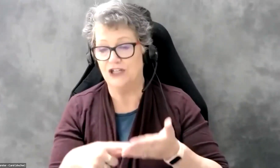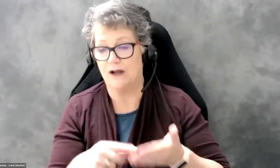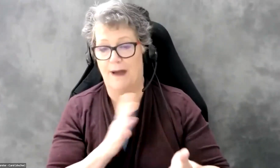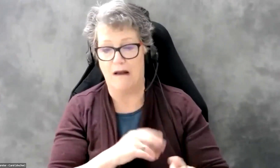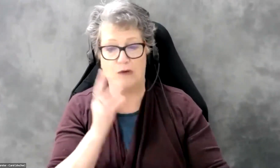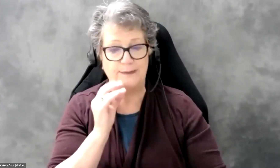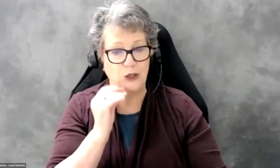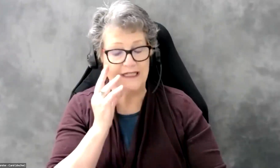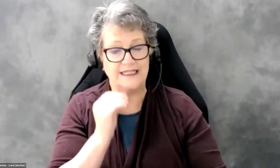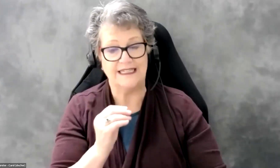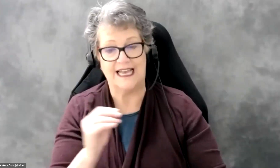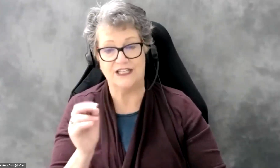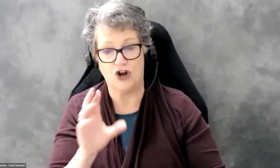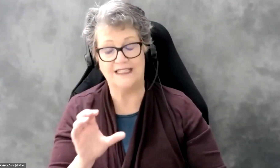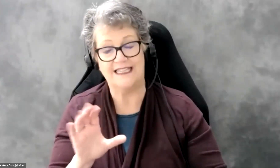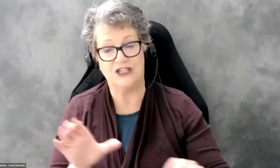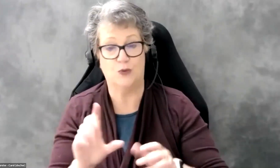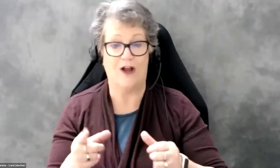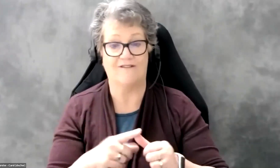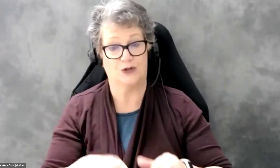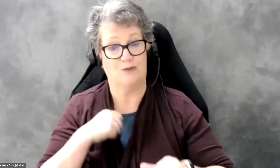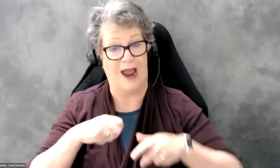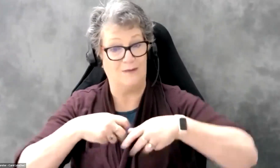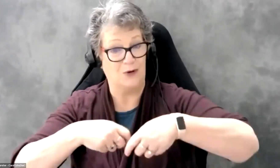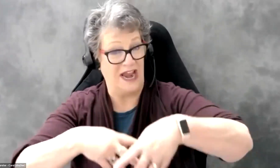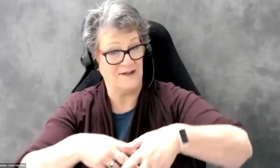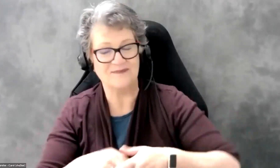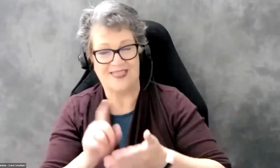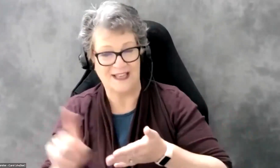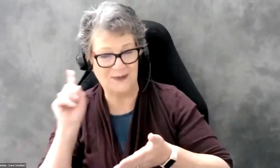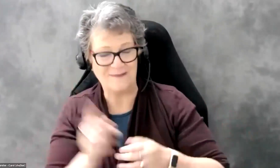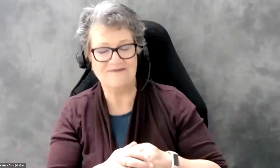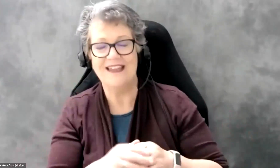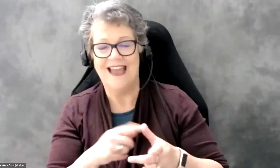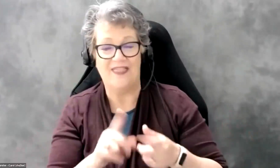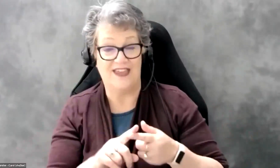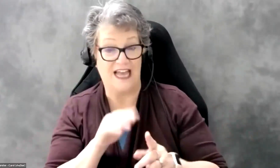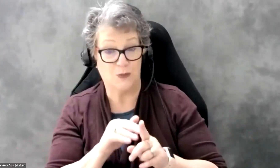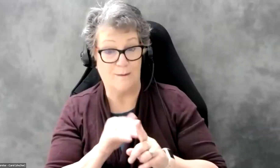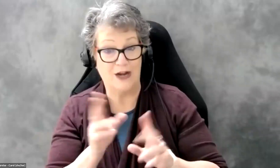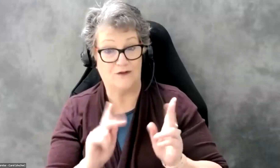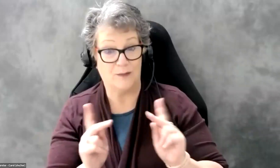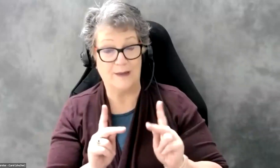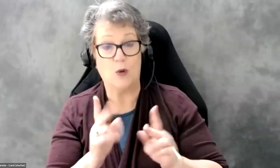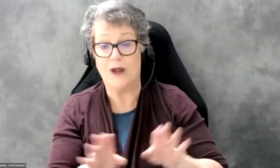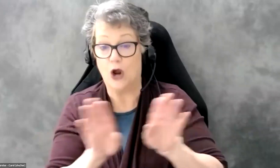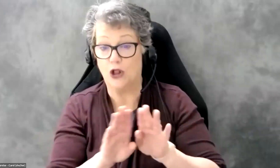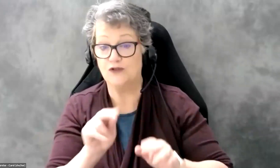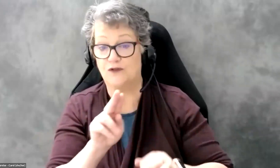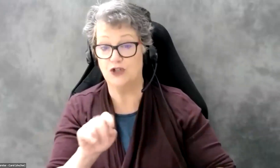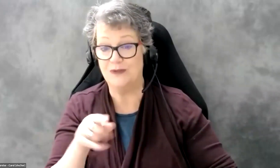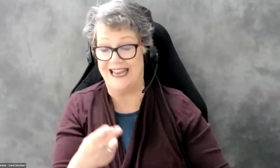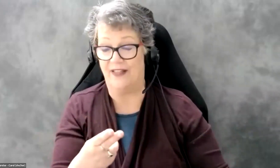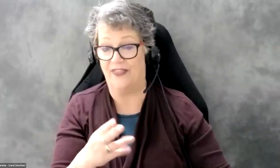as a regional center doing our first Pride Parade last week. And then just as a reminder to folks that we are closed for the Juneteenth